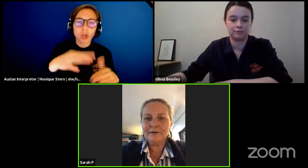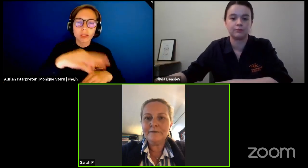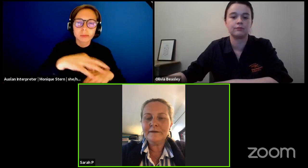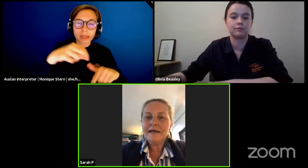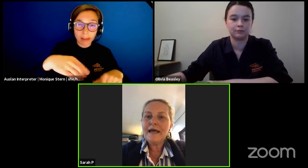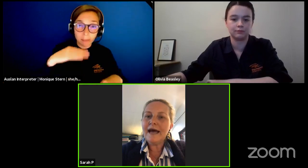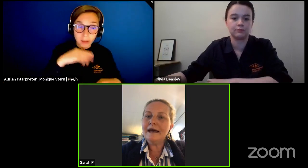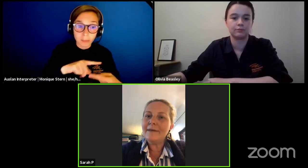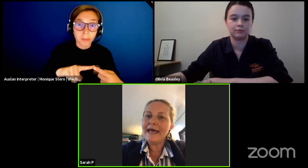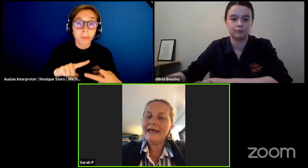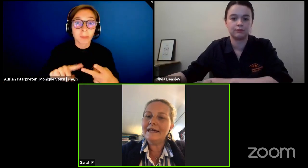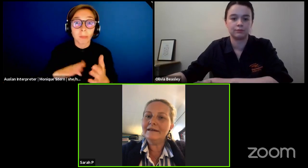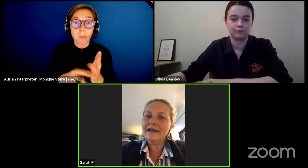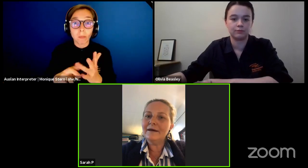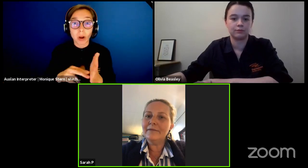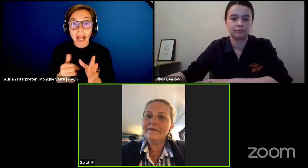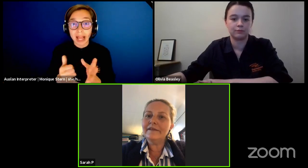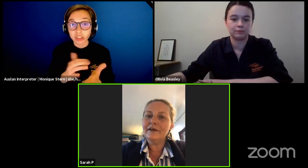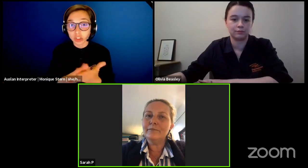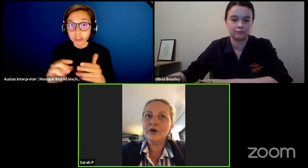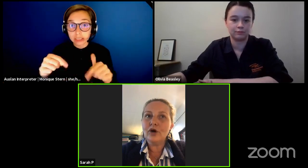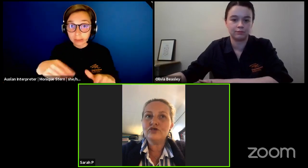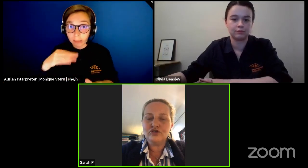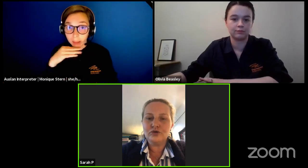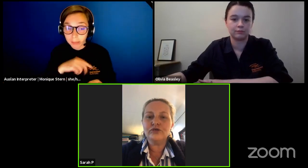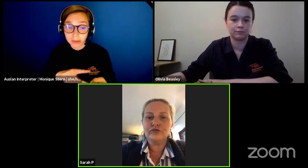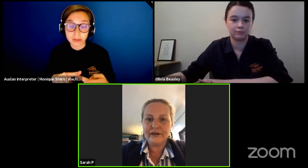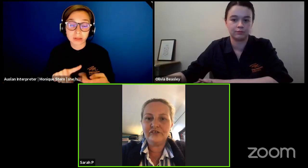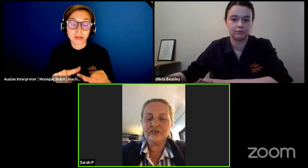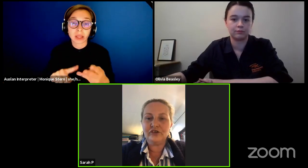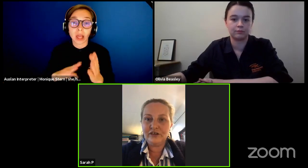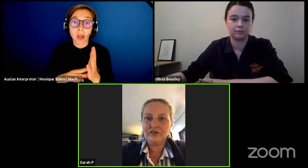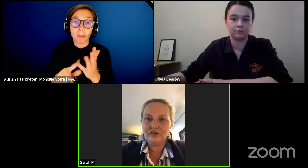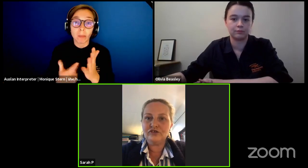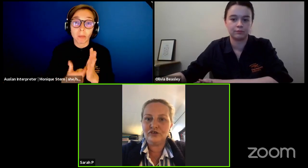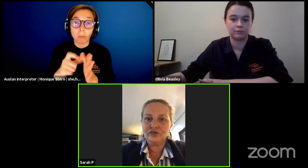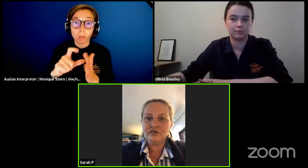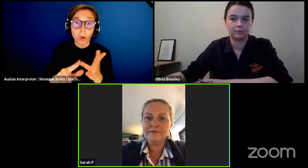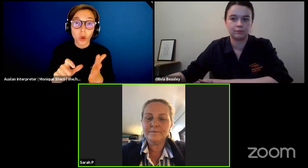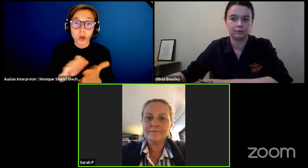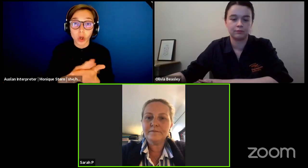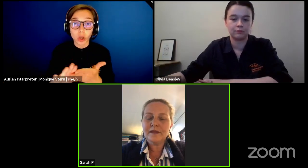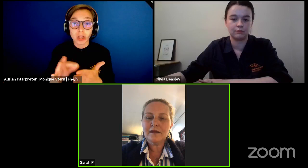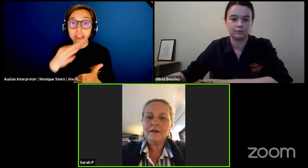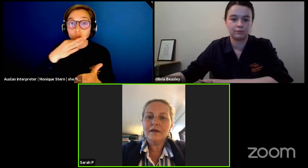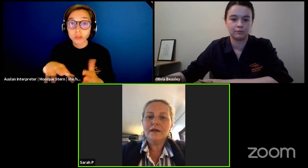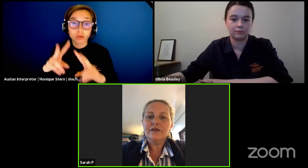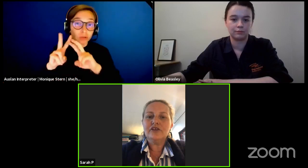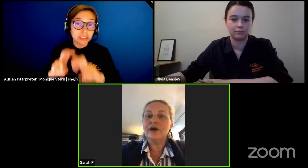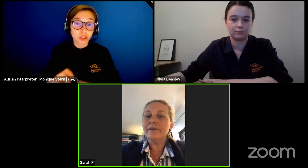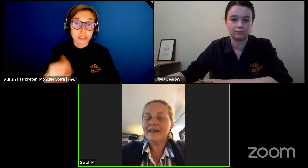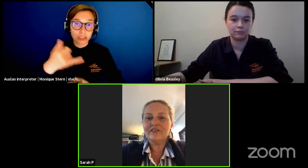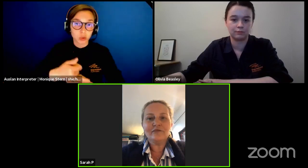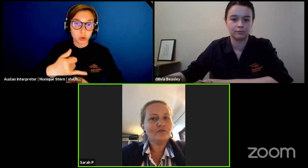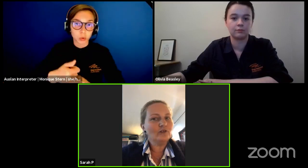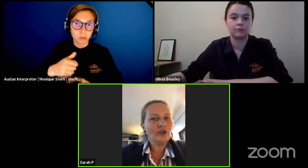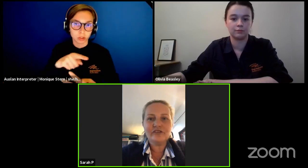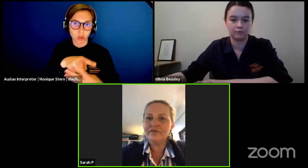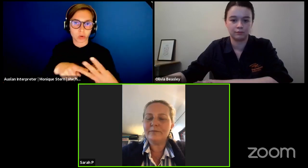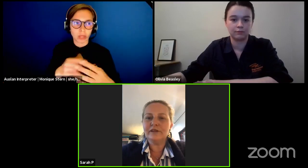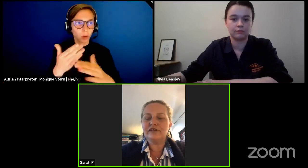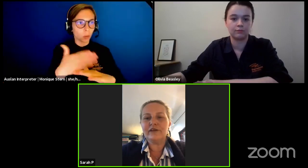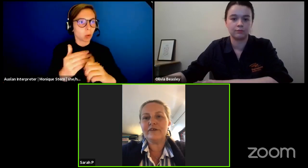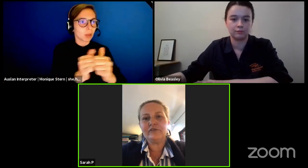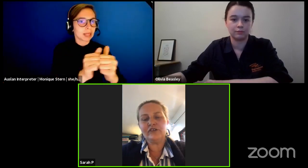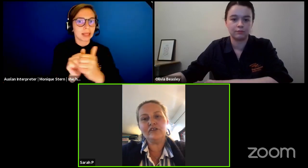in Melbourne, and the Murdoch Children's Research Institute. So it has lots